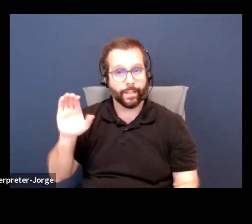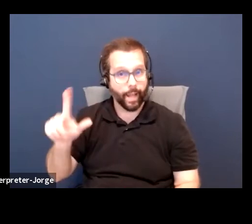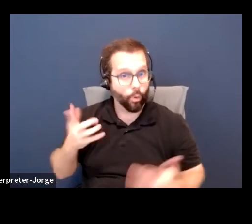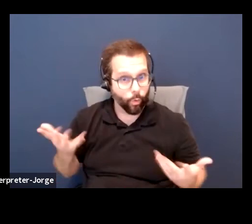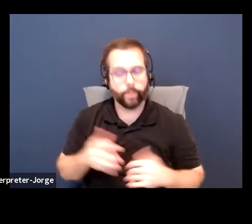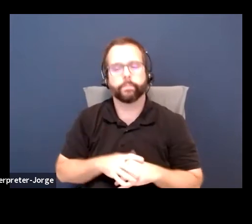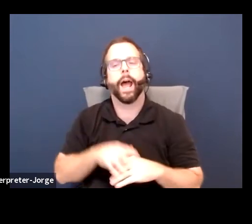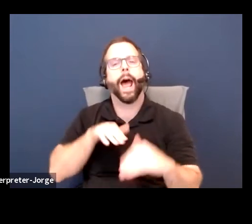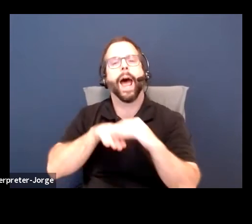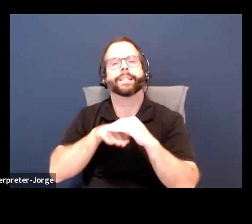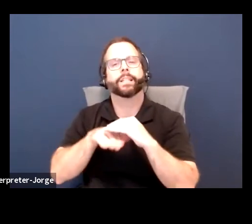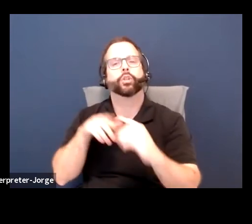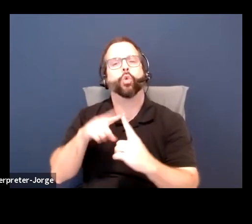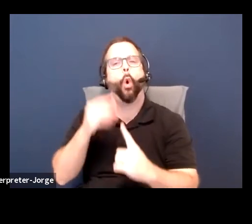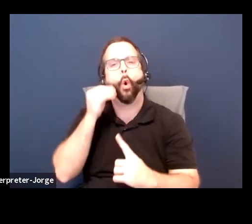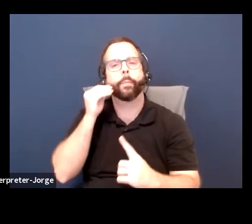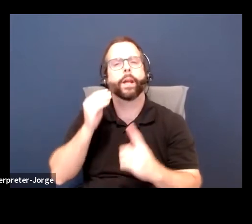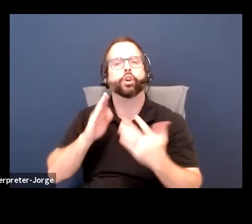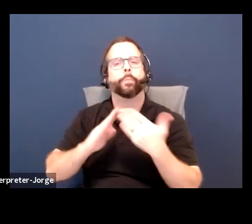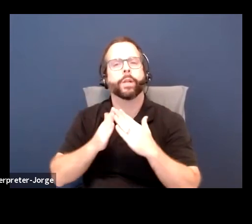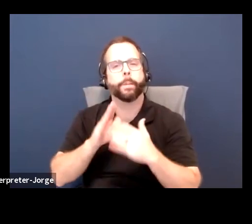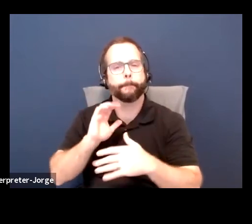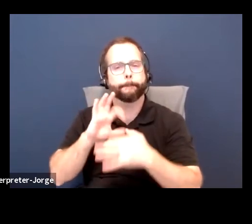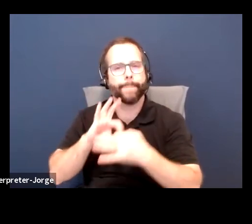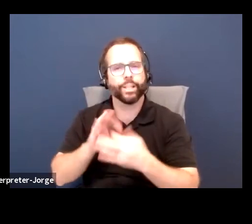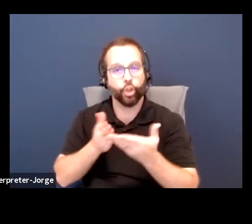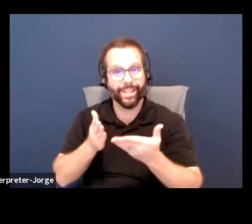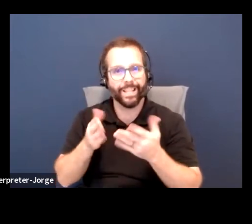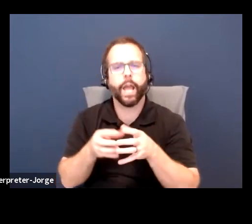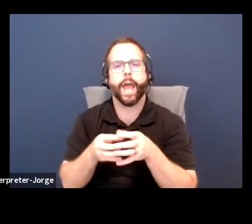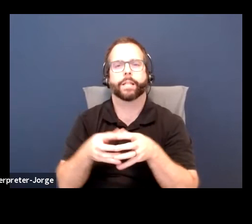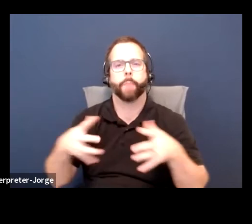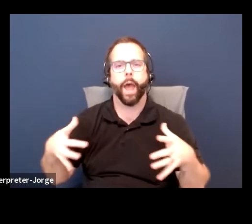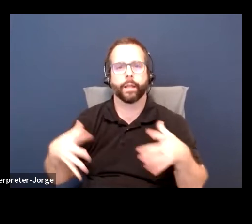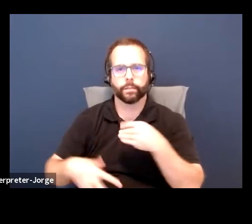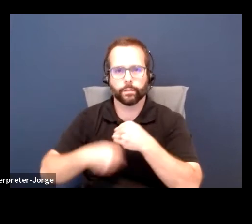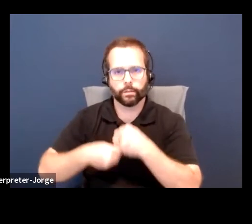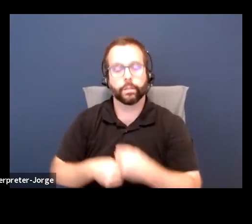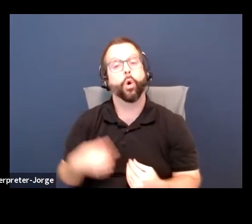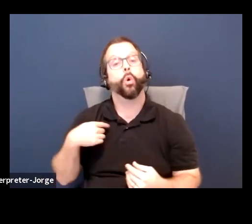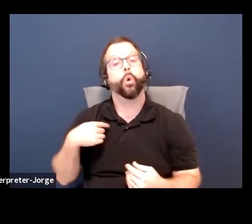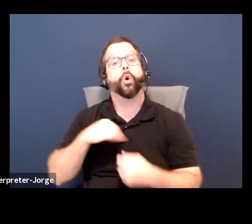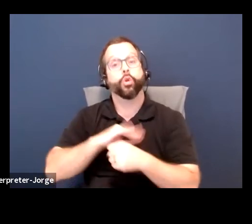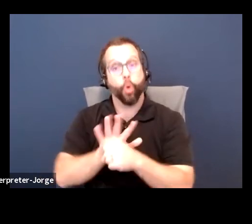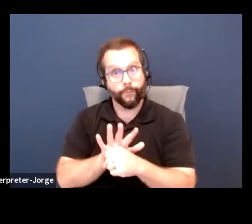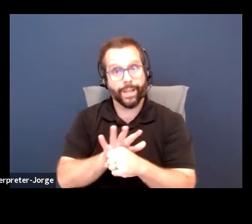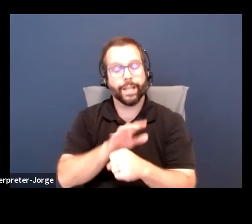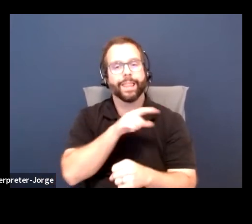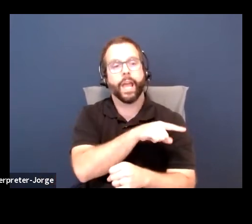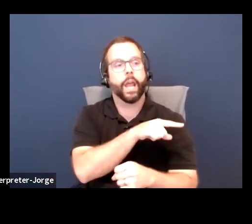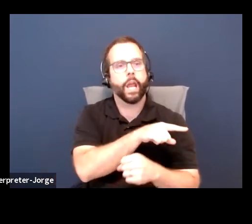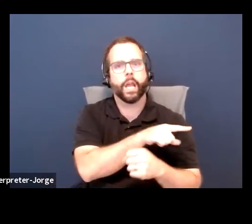and community-based services, or HCBS. COVID has absolutely laid bare